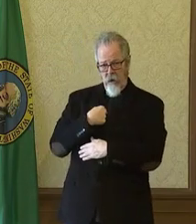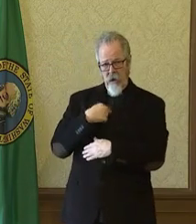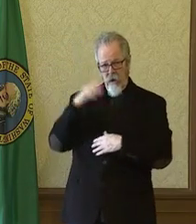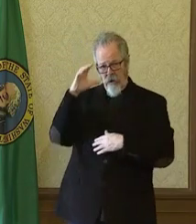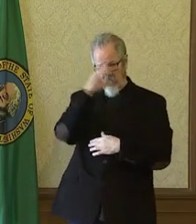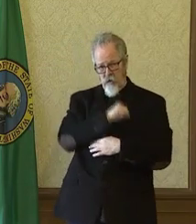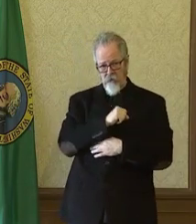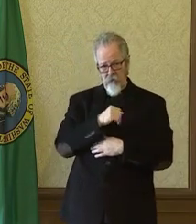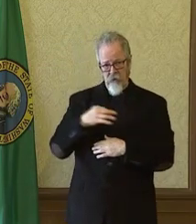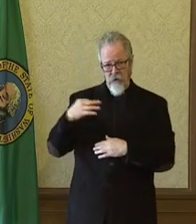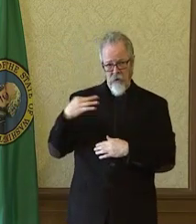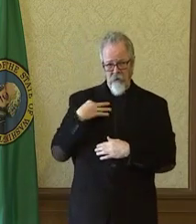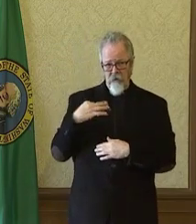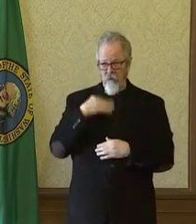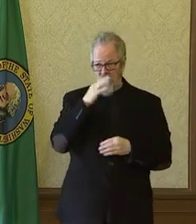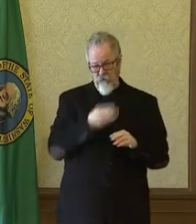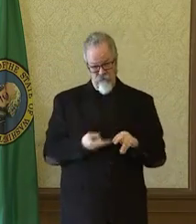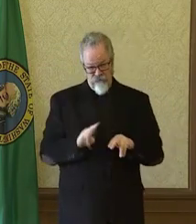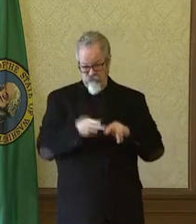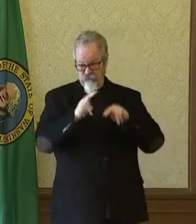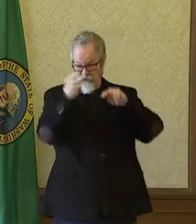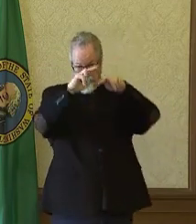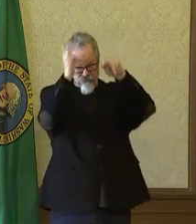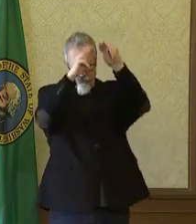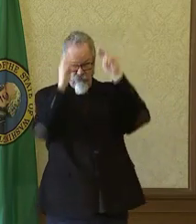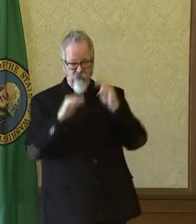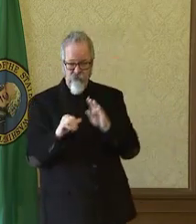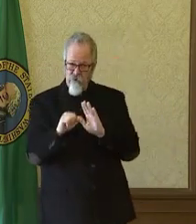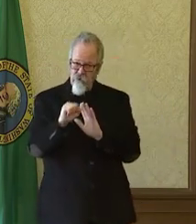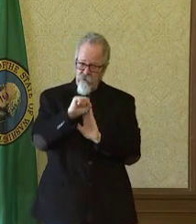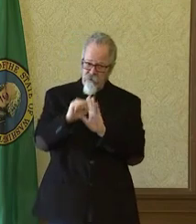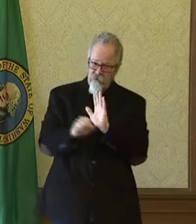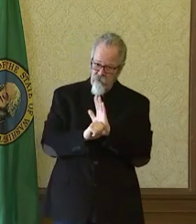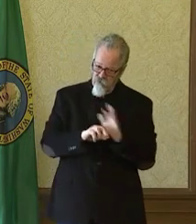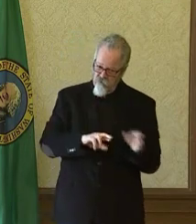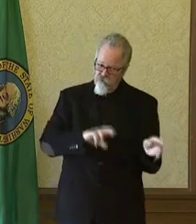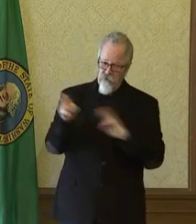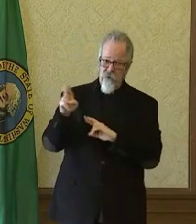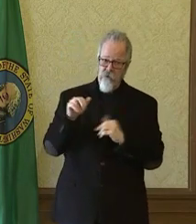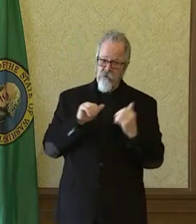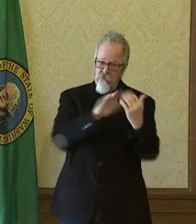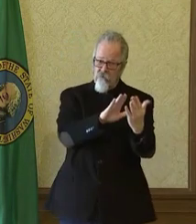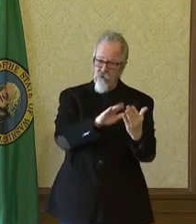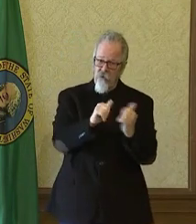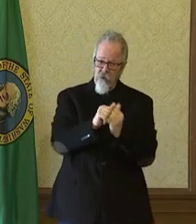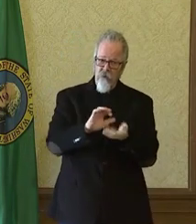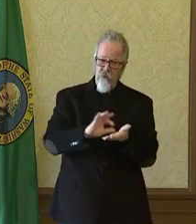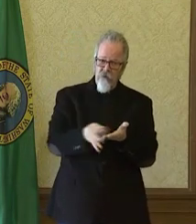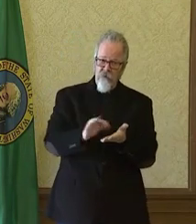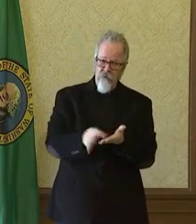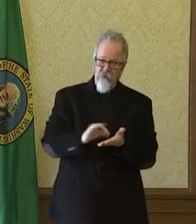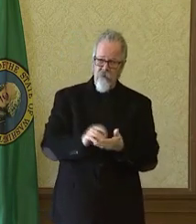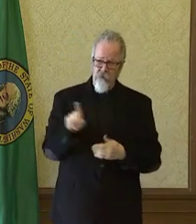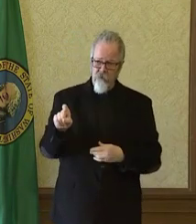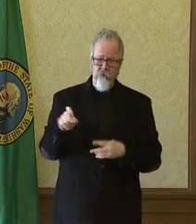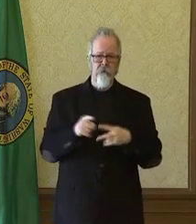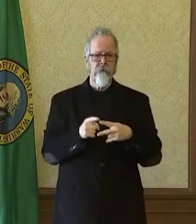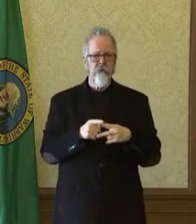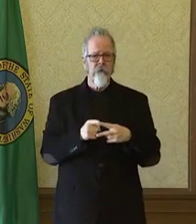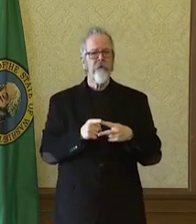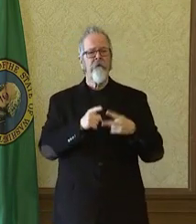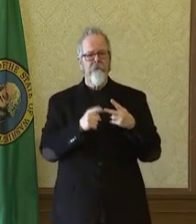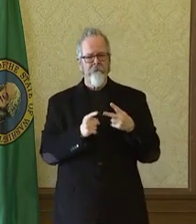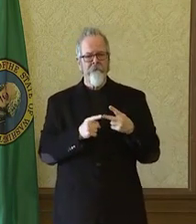hard when it comes to a moratorium on evictions. Is there anything that prevents people renting from having to pay